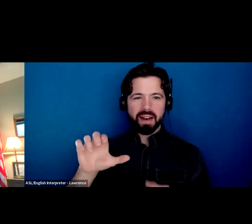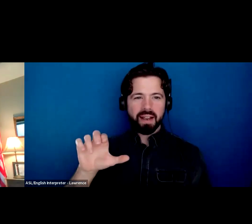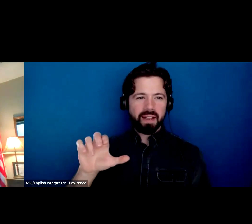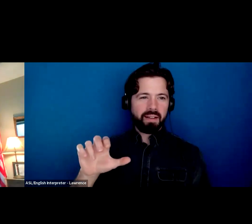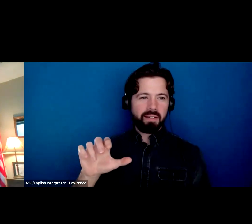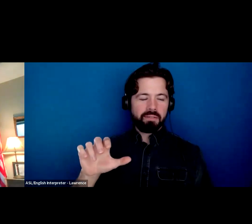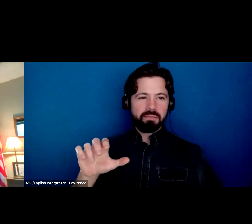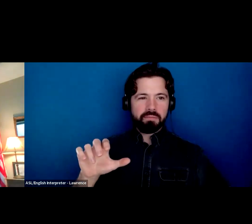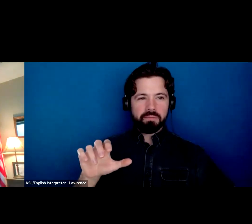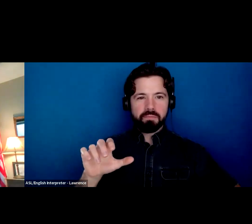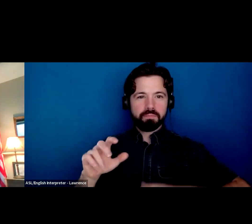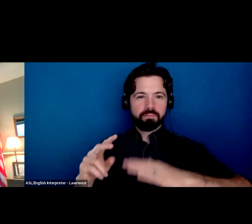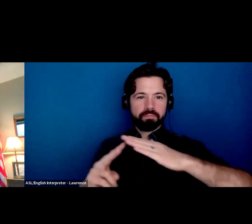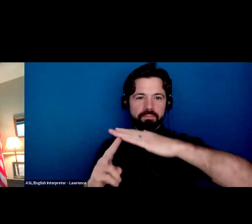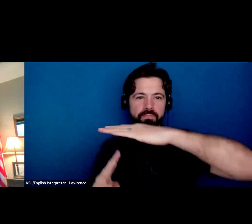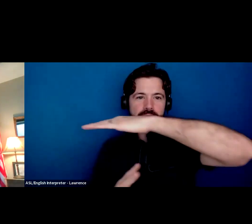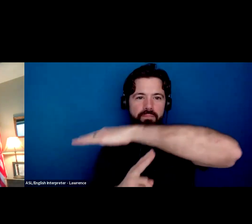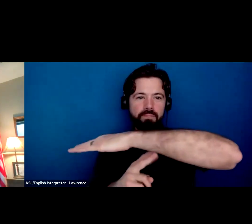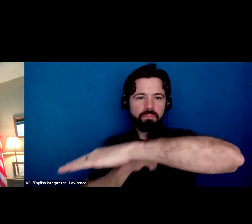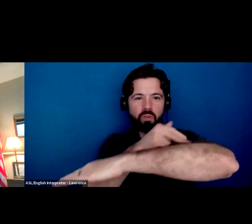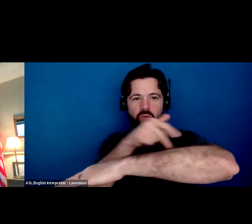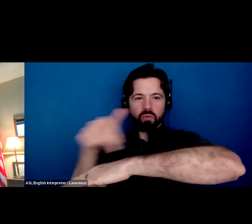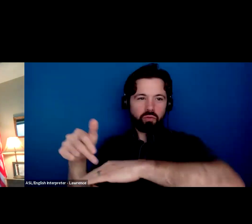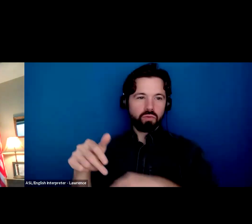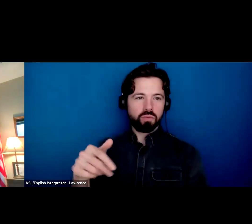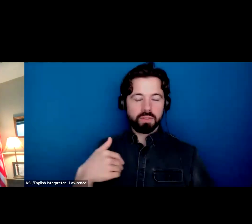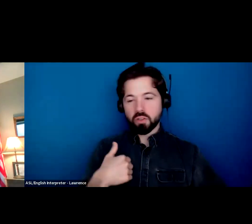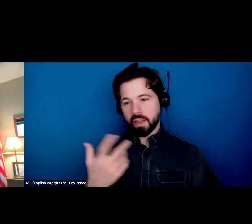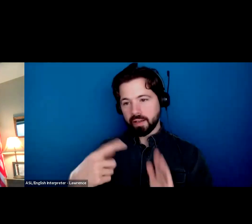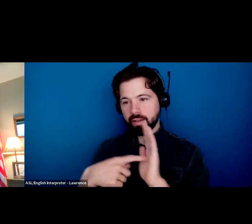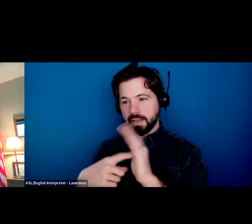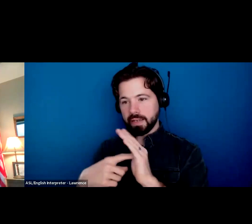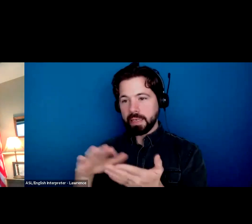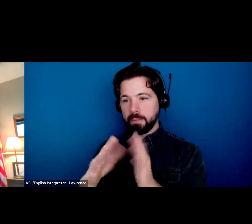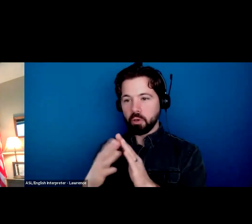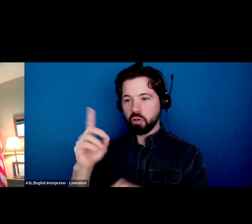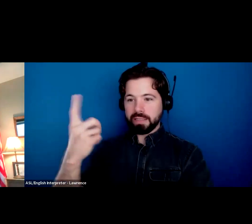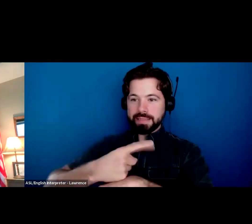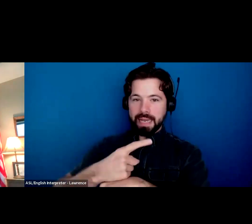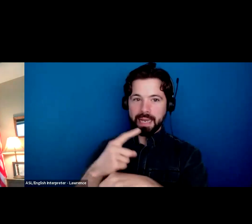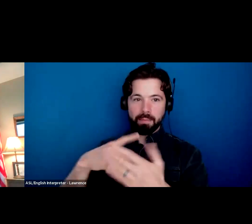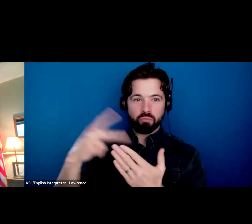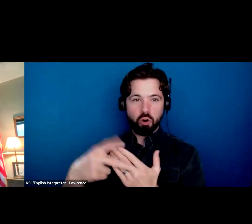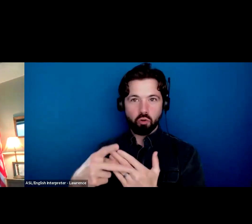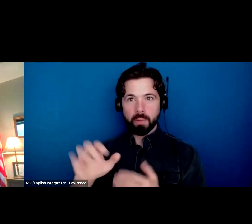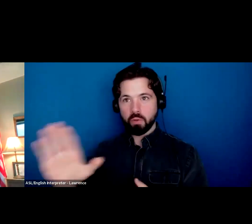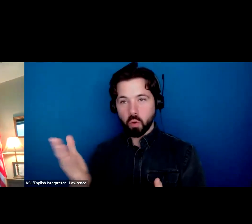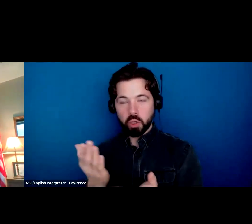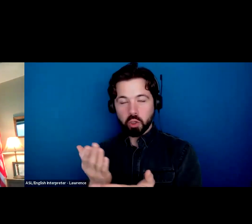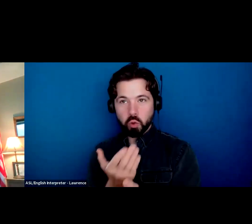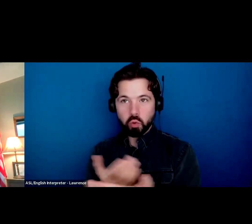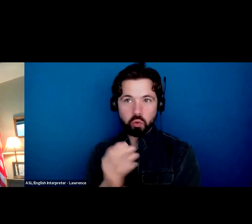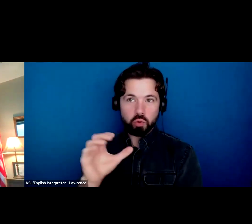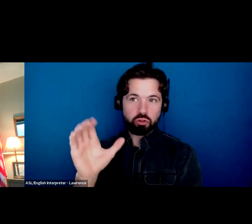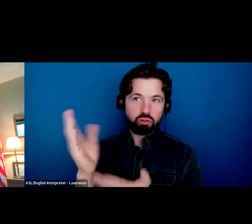for example, you were vendored as an 055 community-based aid program, and your new service code is going to be this, like that